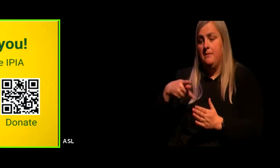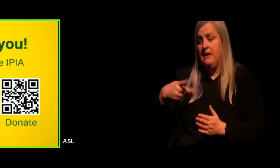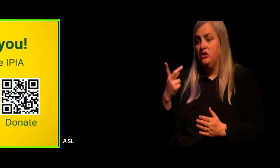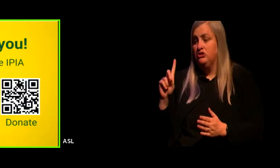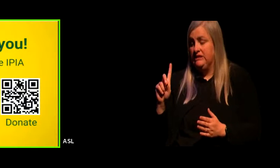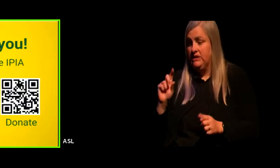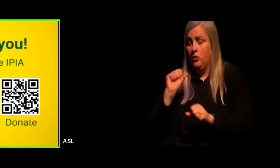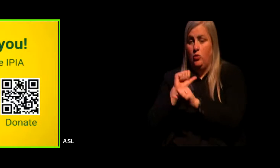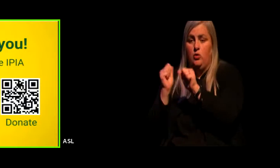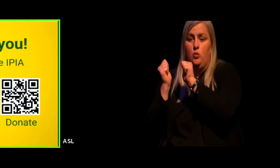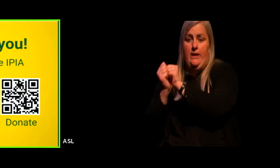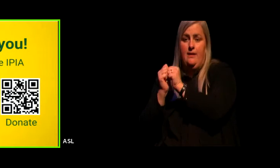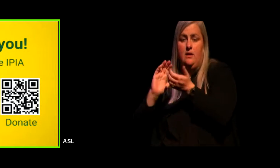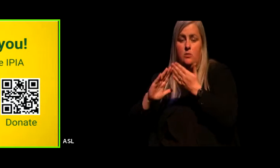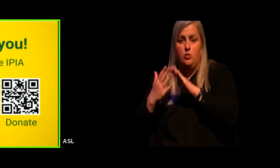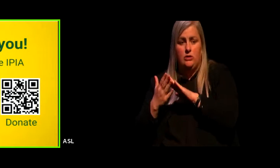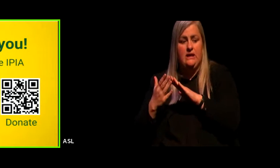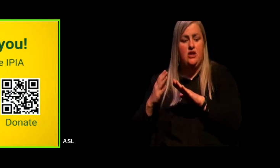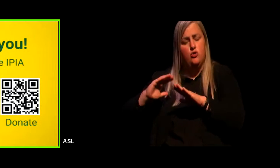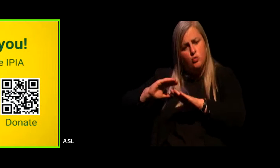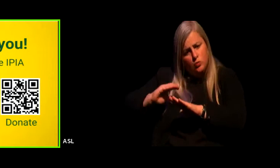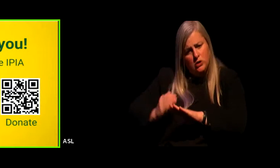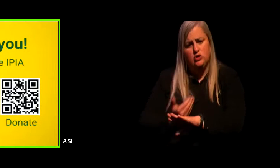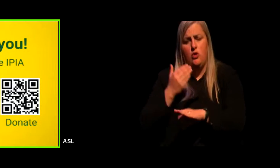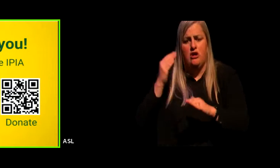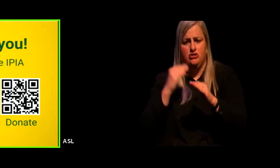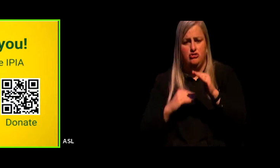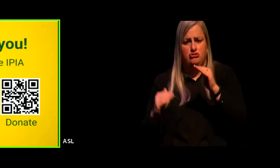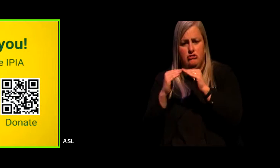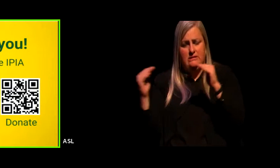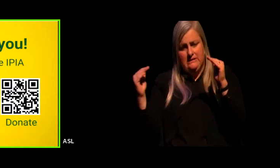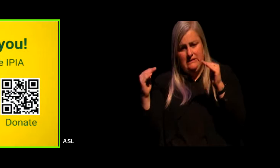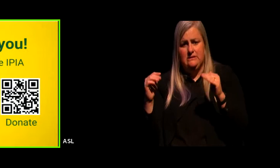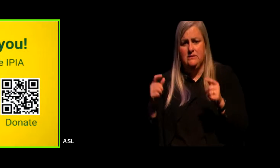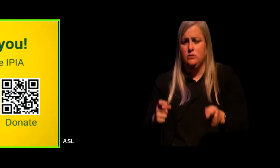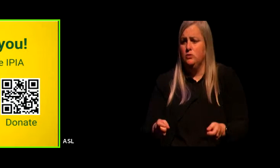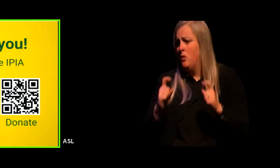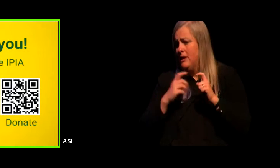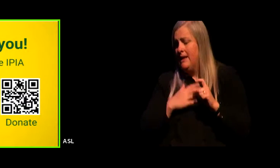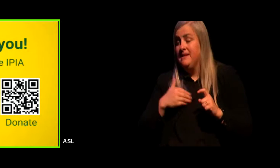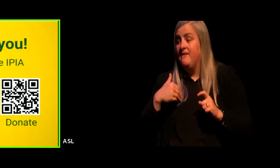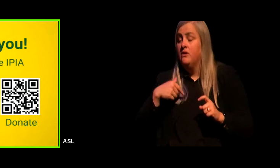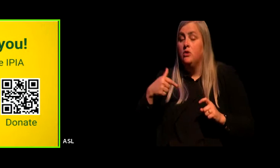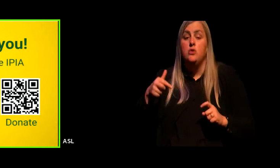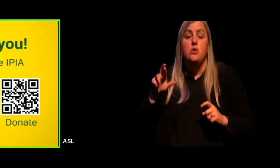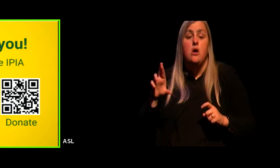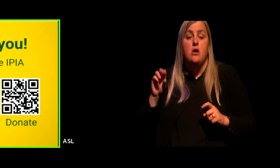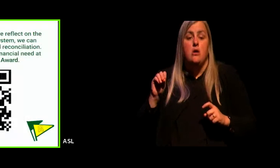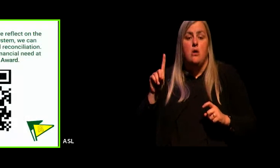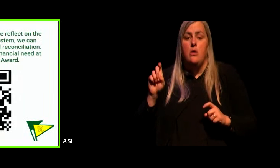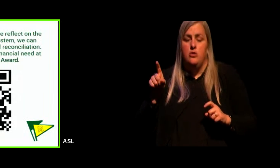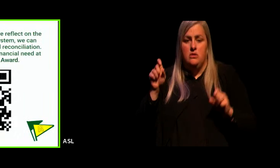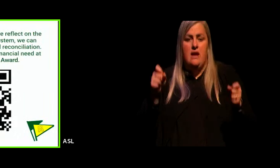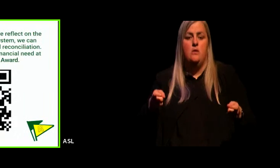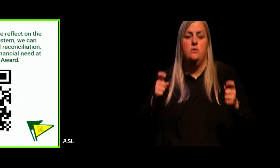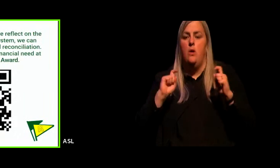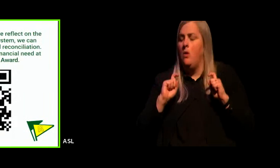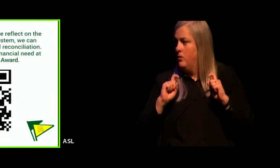with communities, restoring justice. Donate, y'all. We have QR codes where you can donate. Y'all can